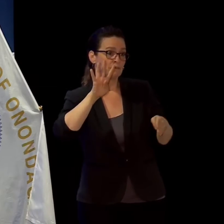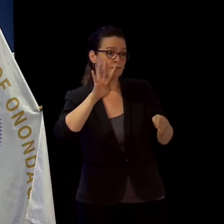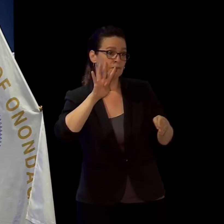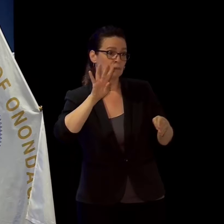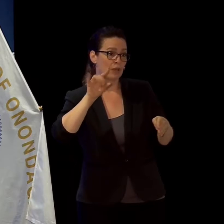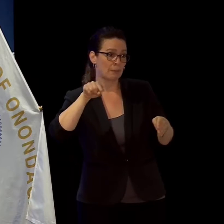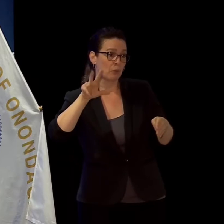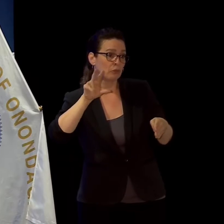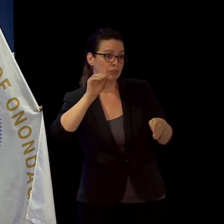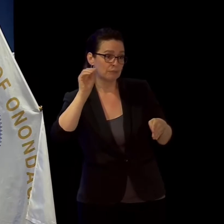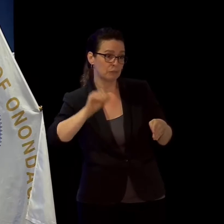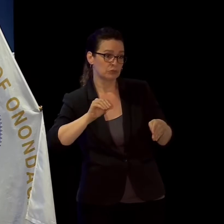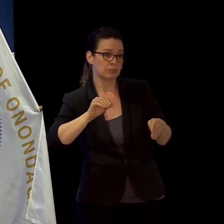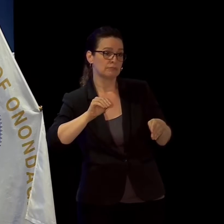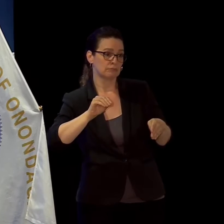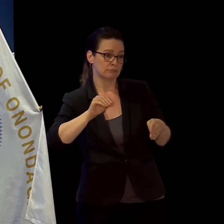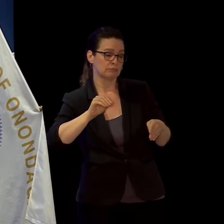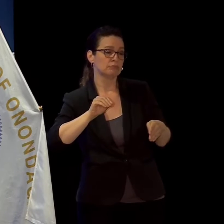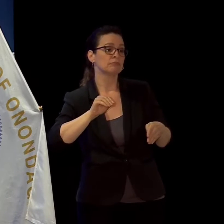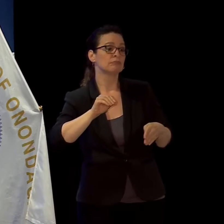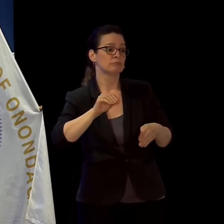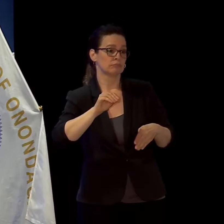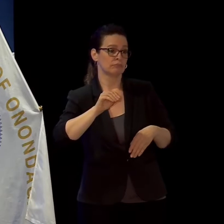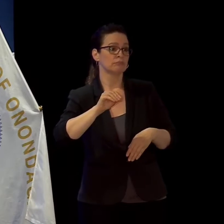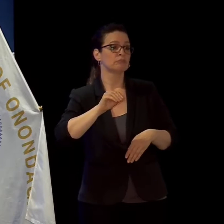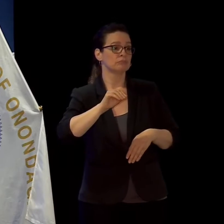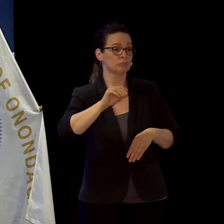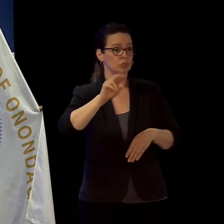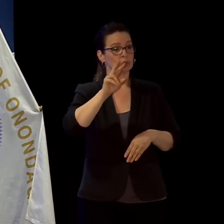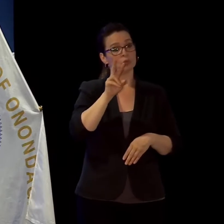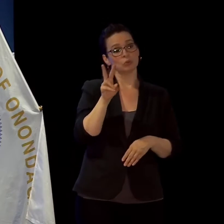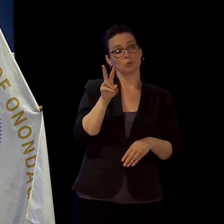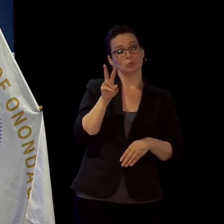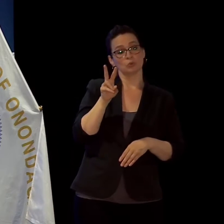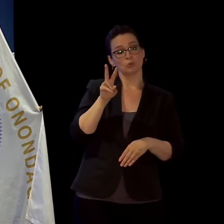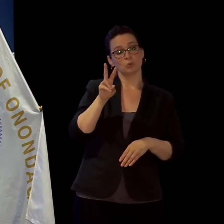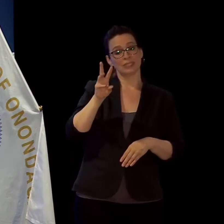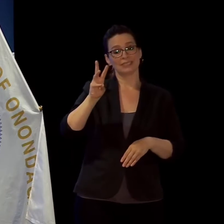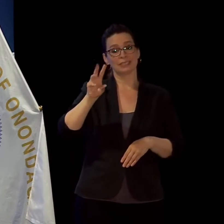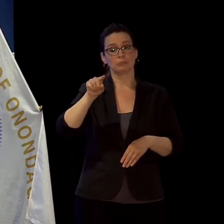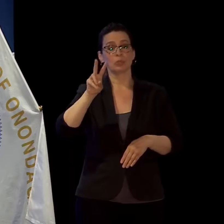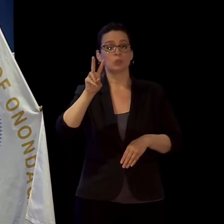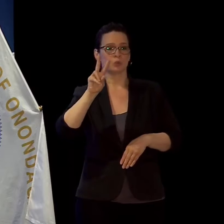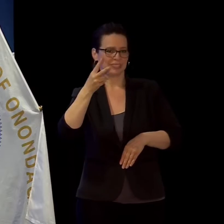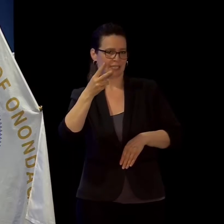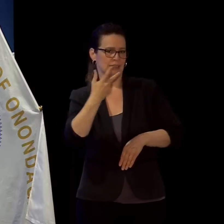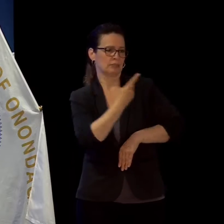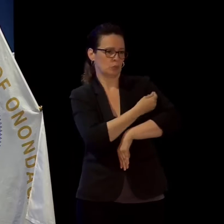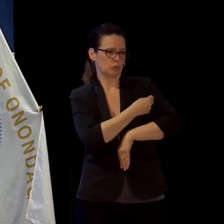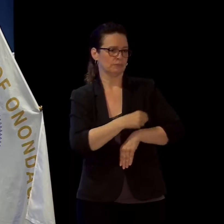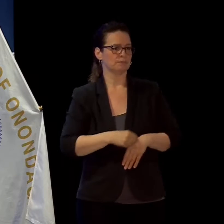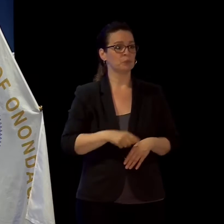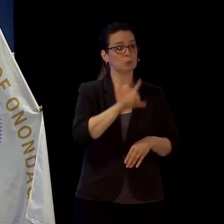43.4% first, 26.2% second. 20 to 29,